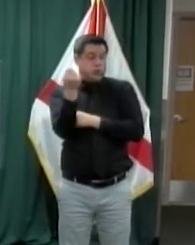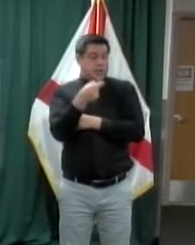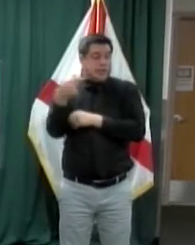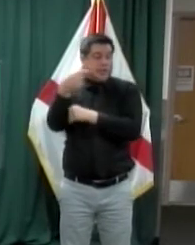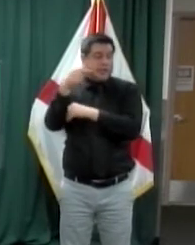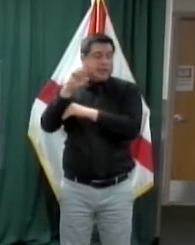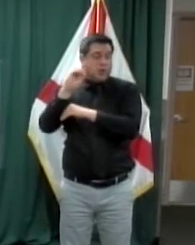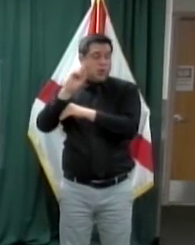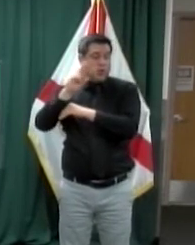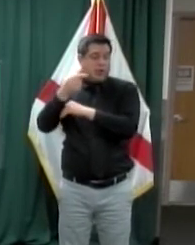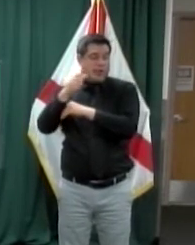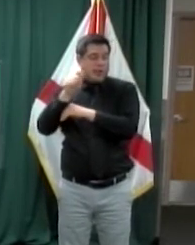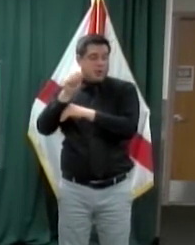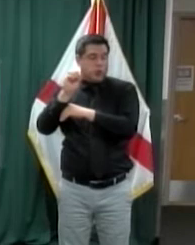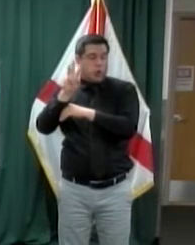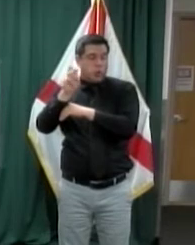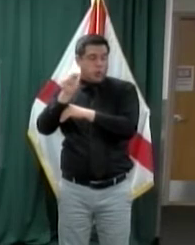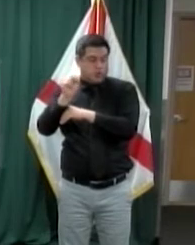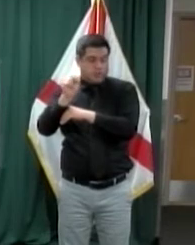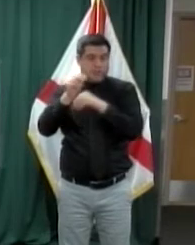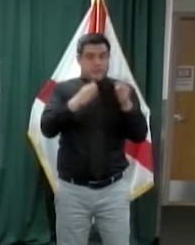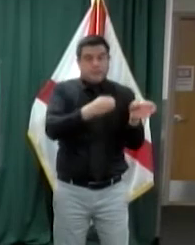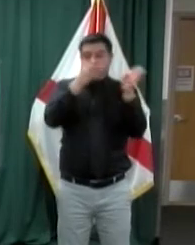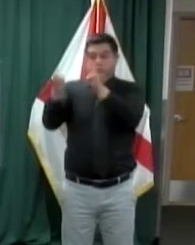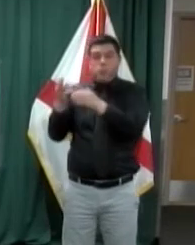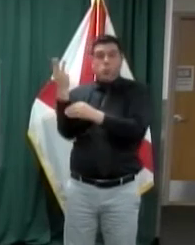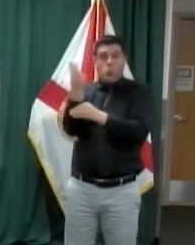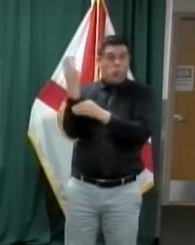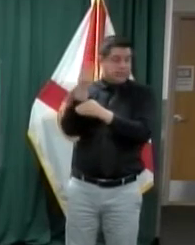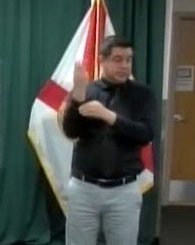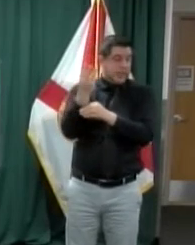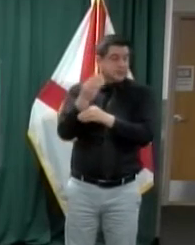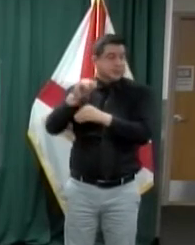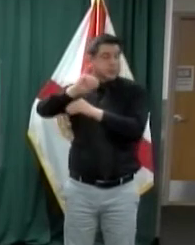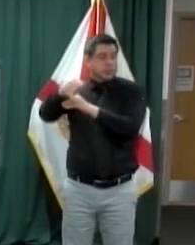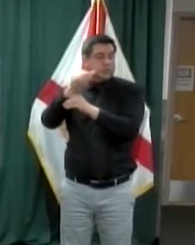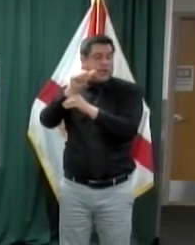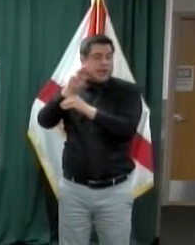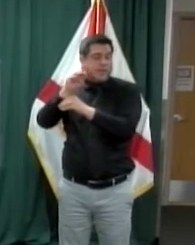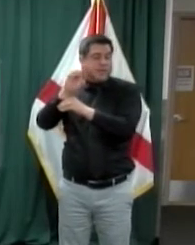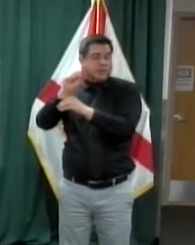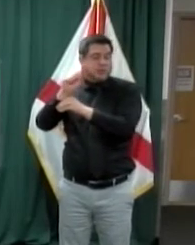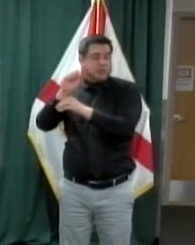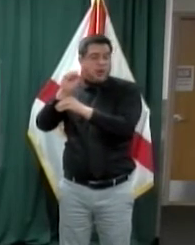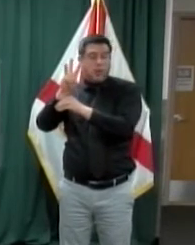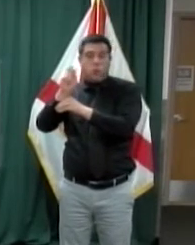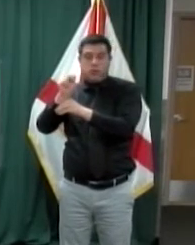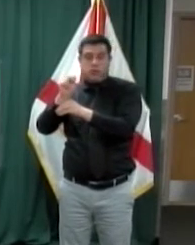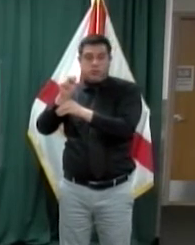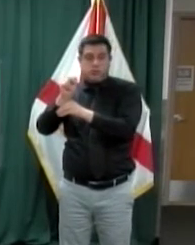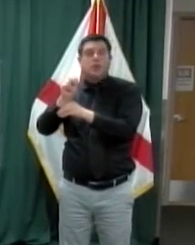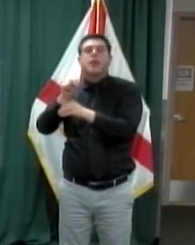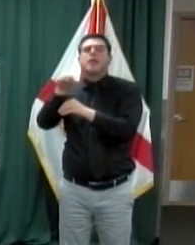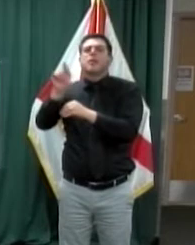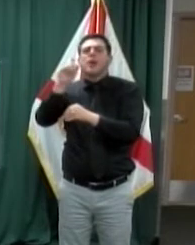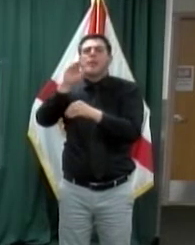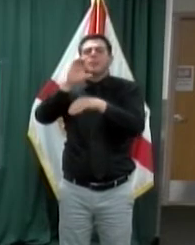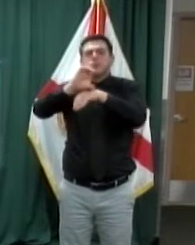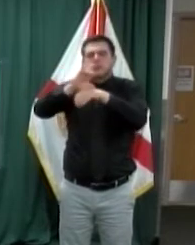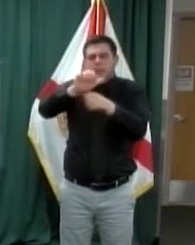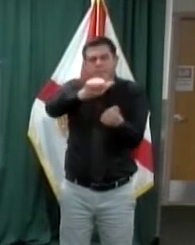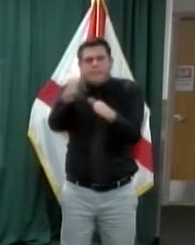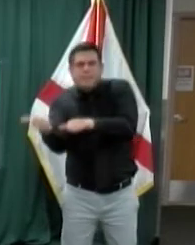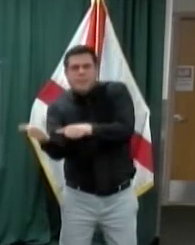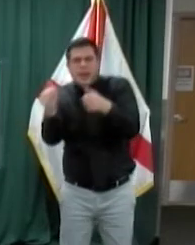Hill Missionary Baptist Church. And we want to thank them for their partnership. I'm extremely happy today to report